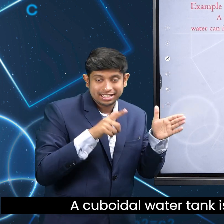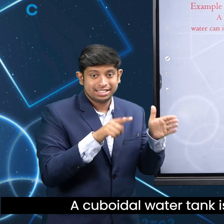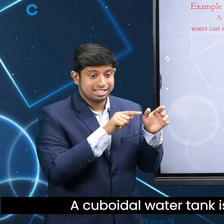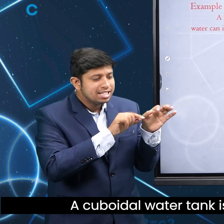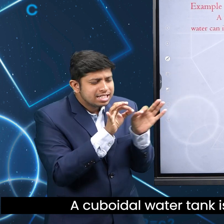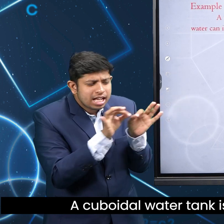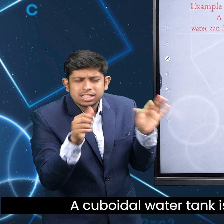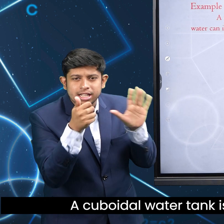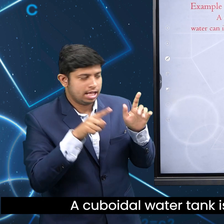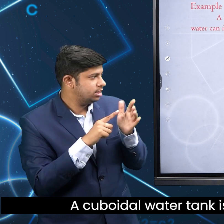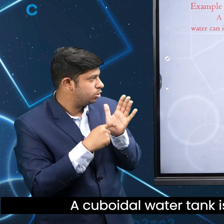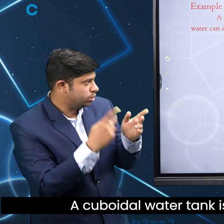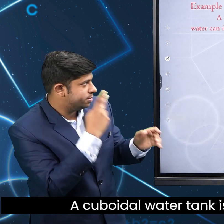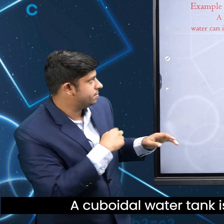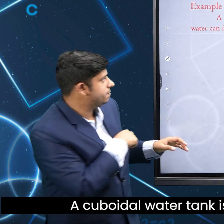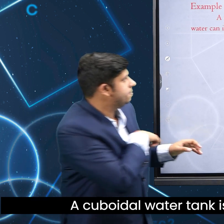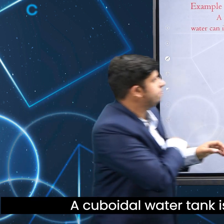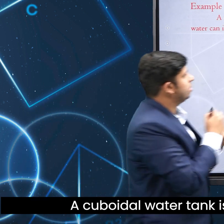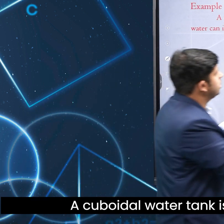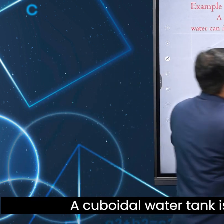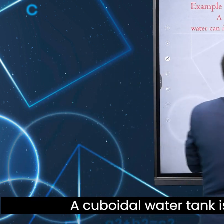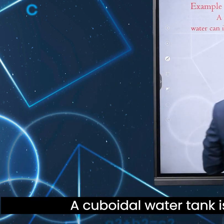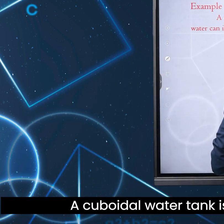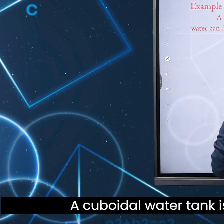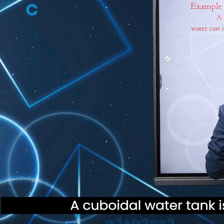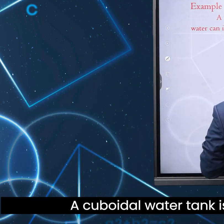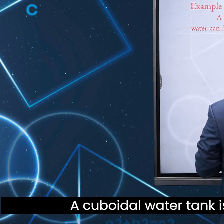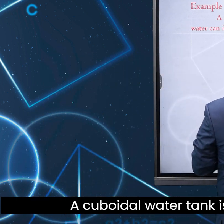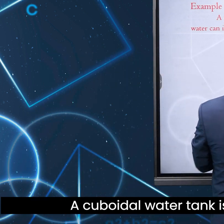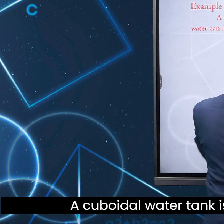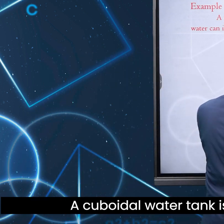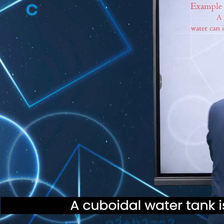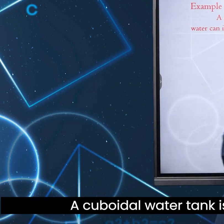is 6 meter long, 5 meter wide and 4.5 meter deep.